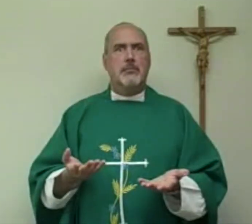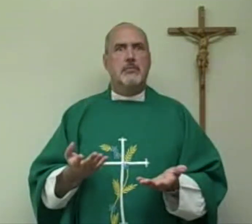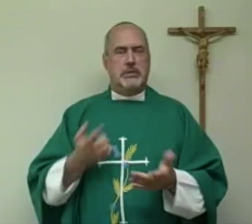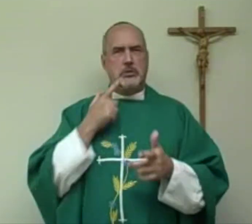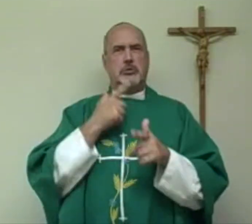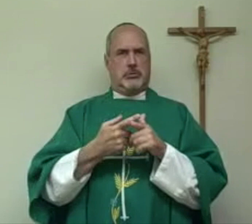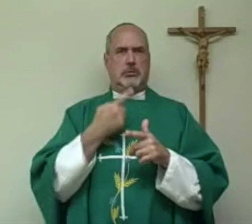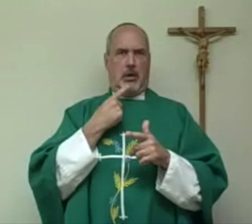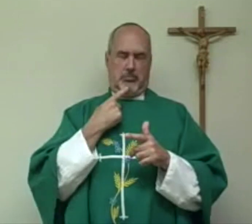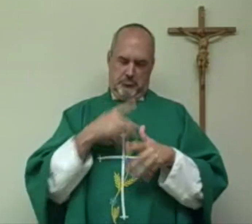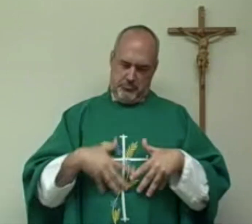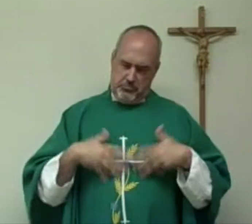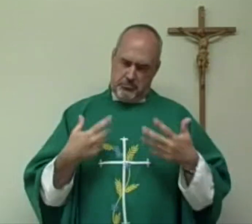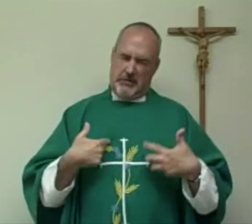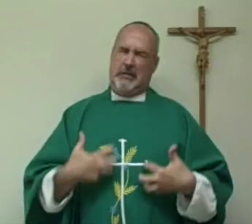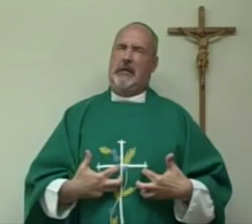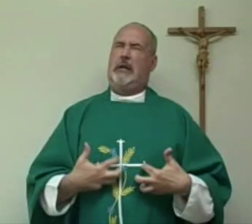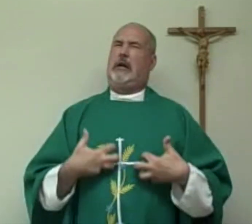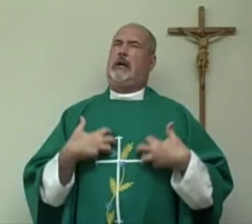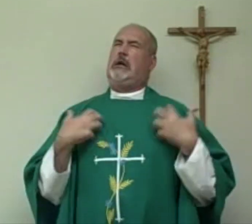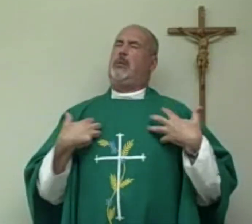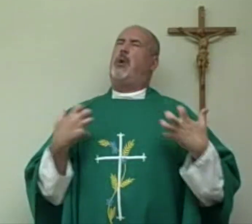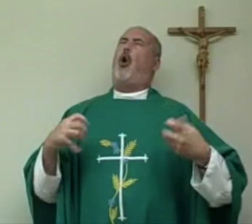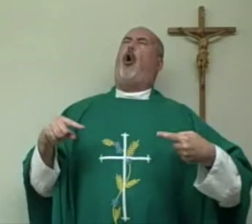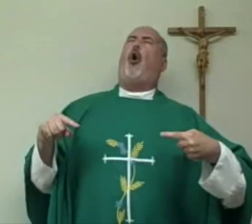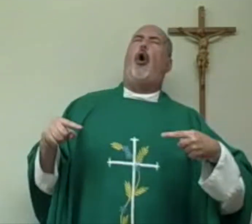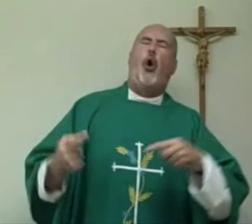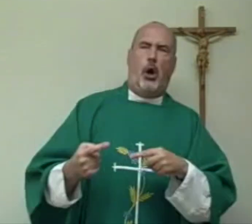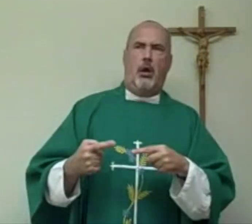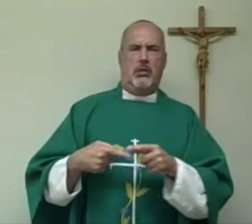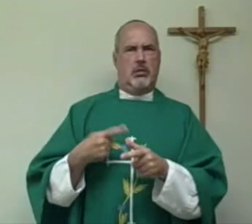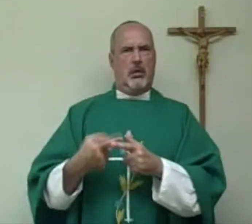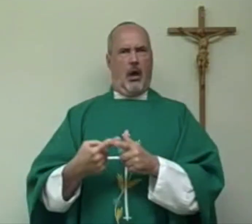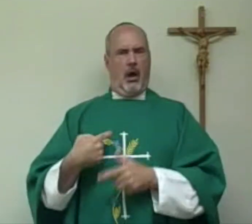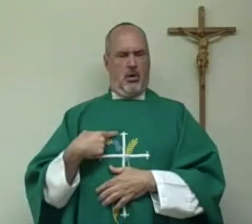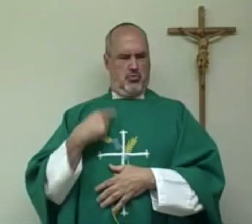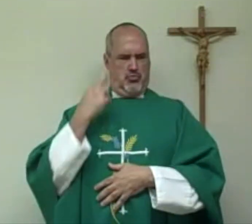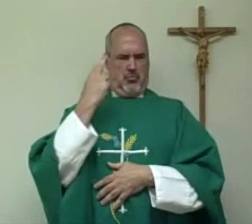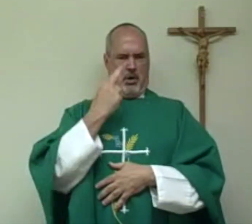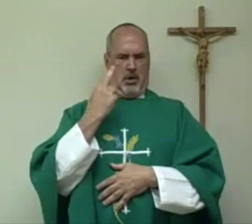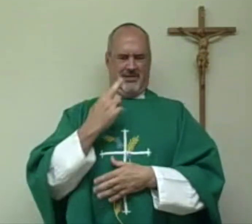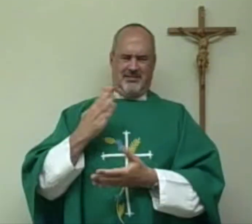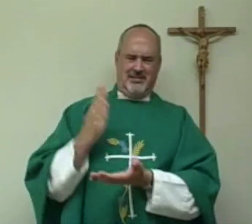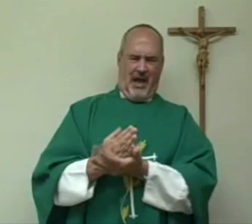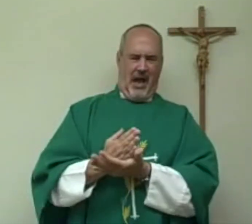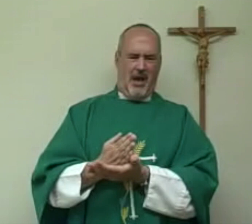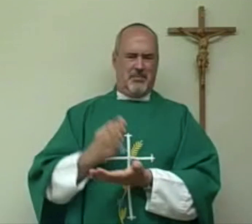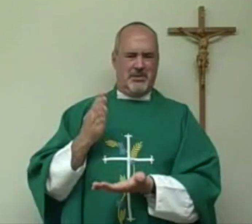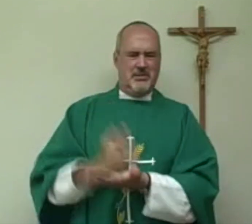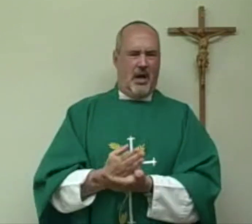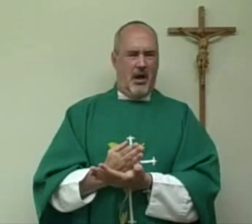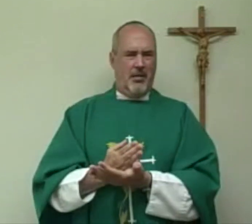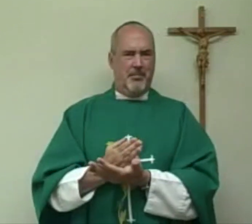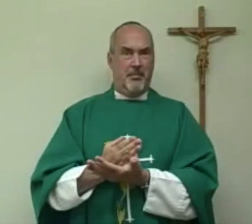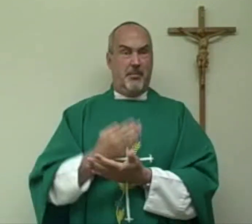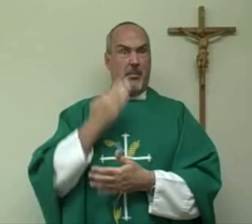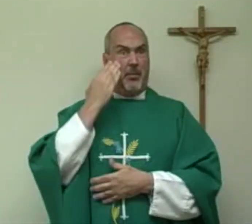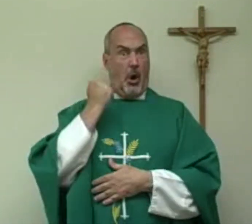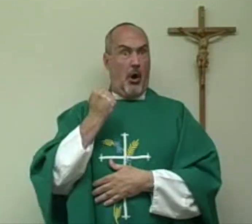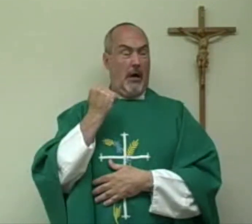they didn't know who the murderer was. And she said that she was so very angry and hurt. And then I realized that that really